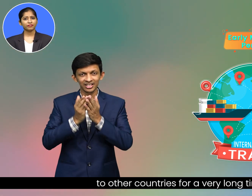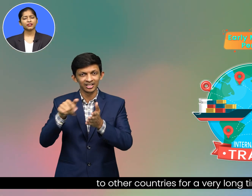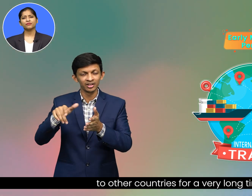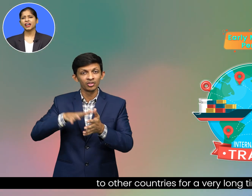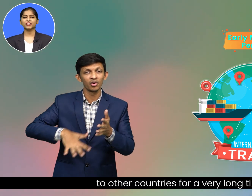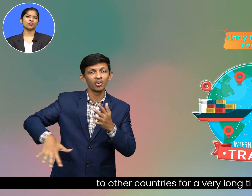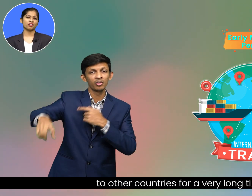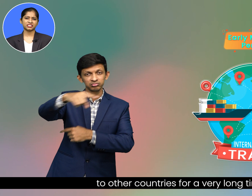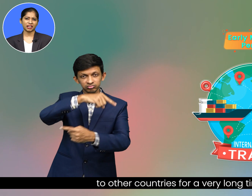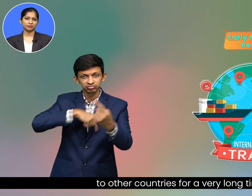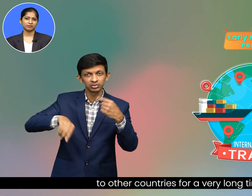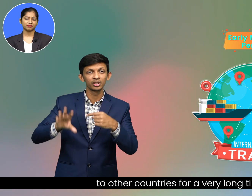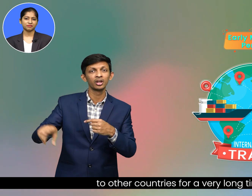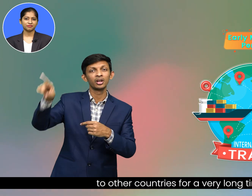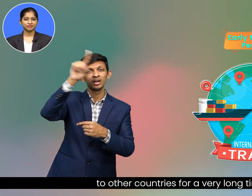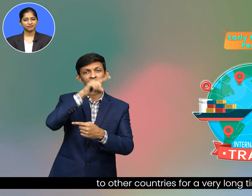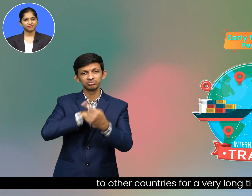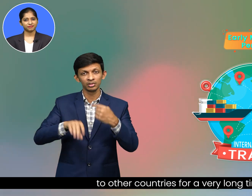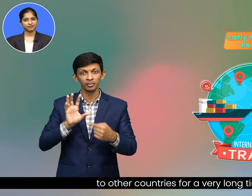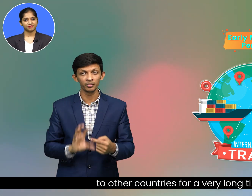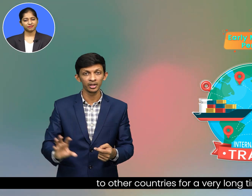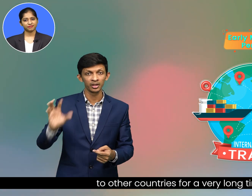countries for a very long time.